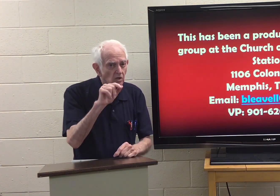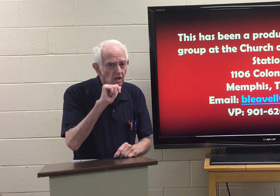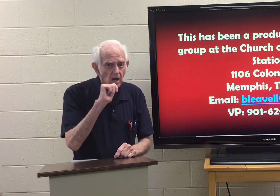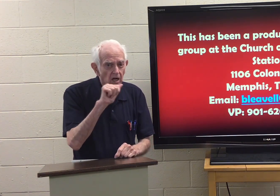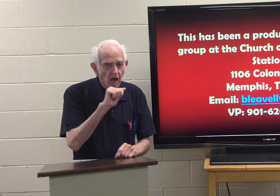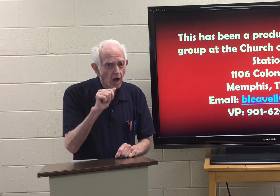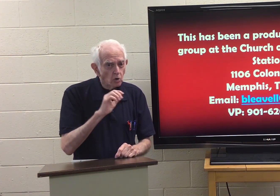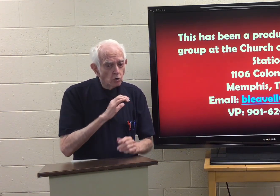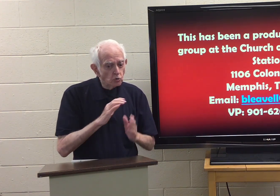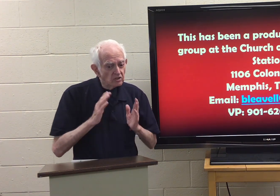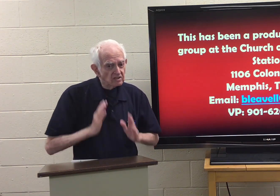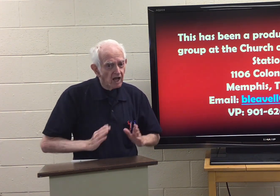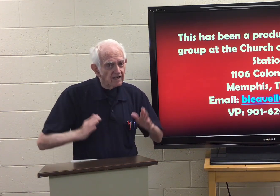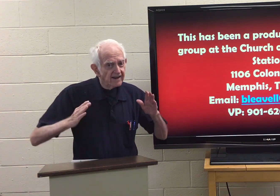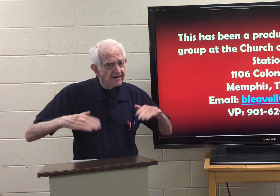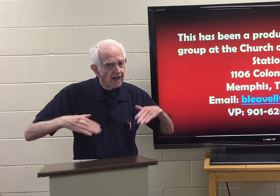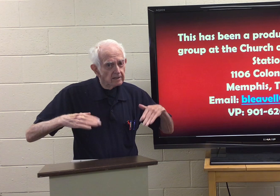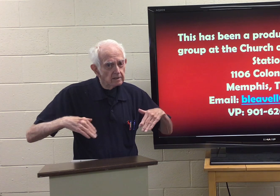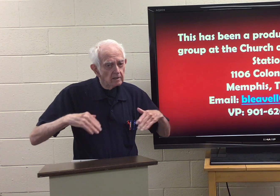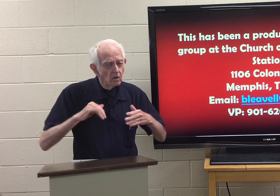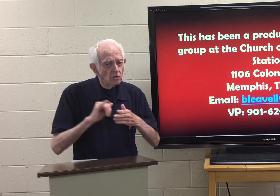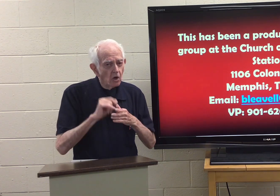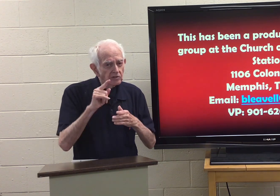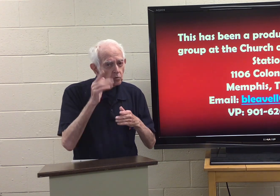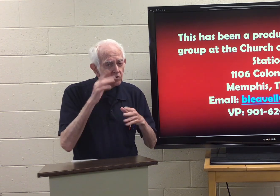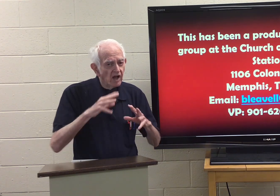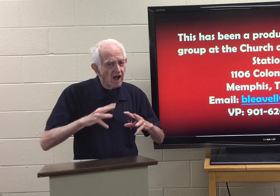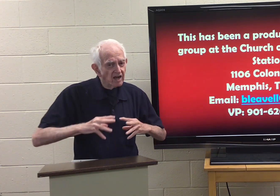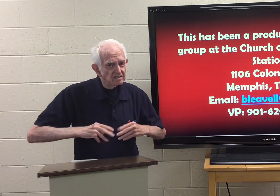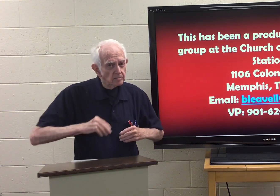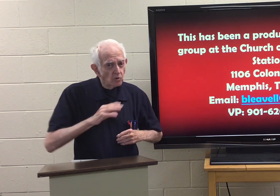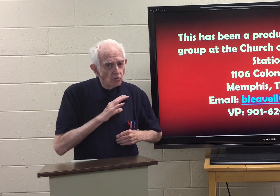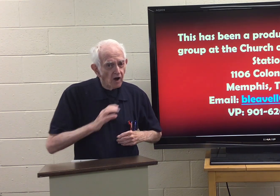if you're not a Christian yet, that you'll accept